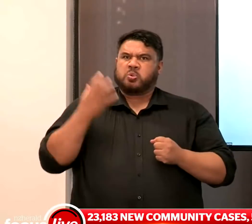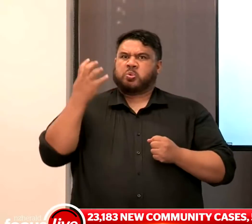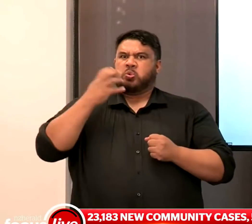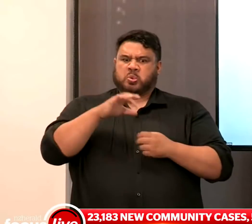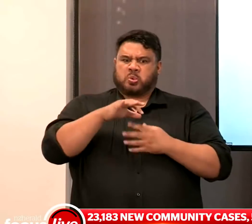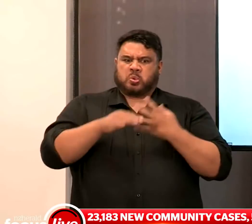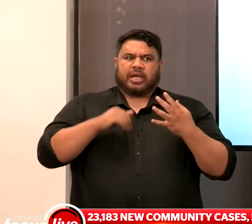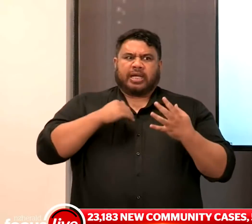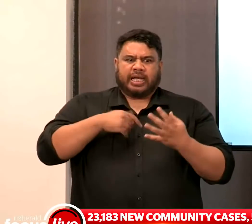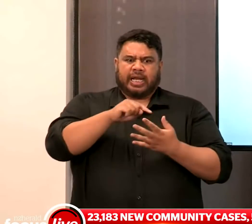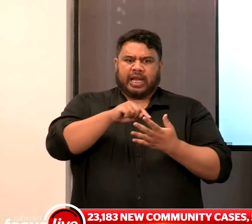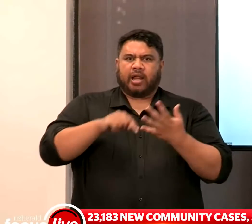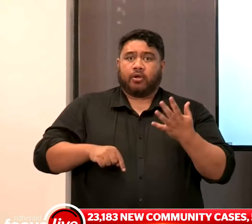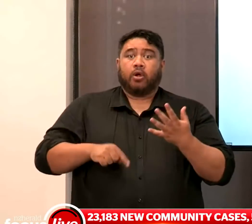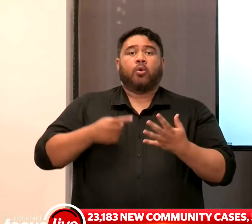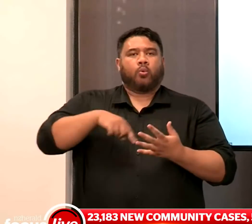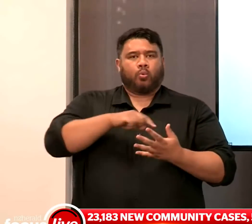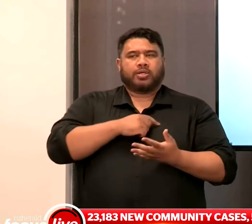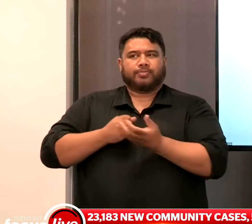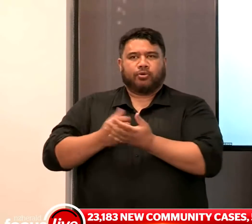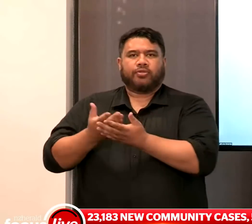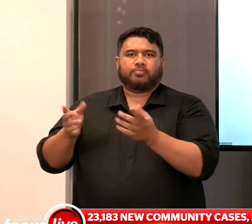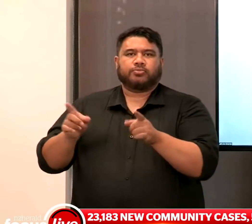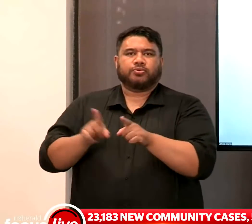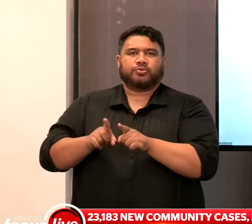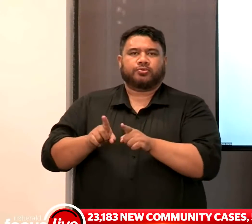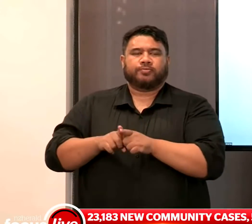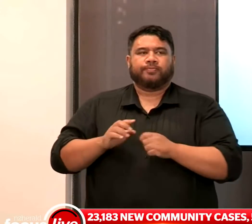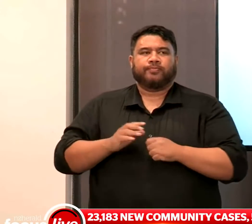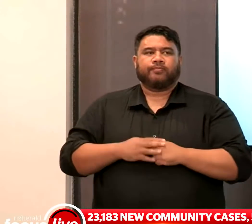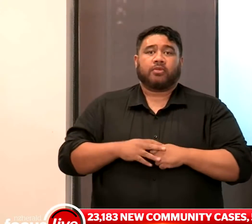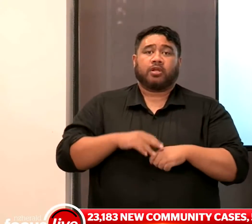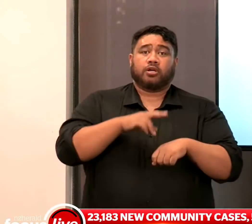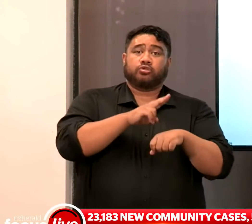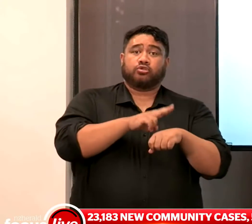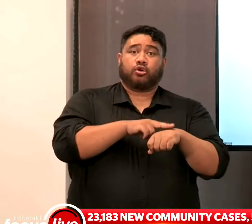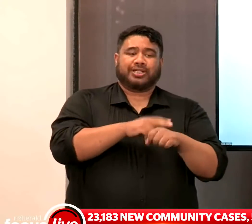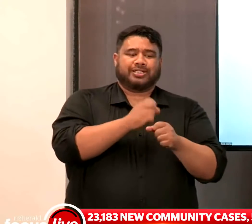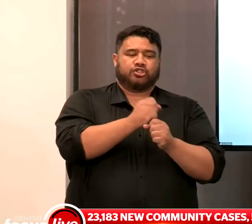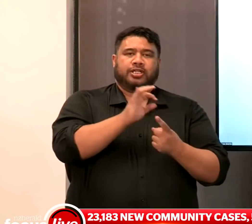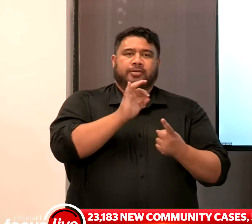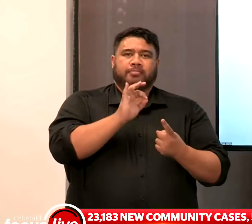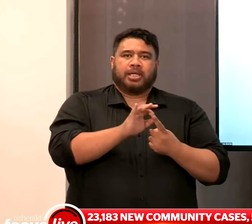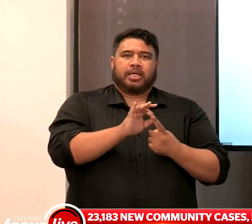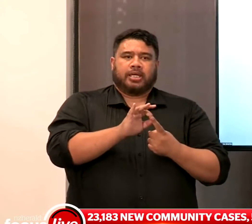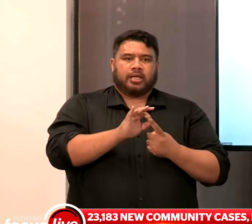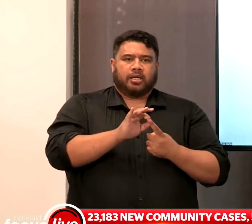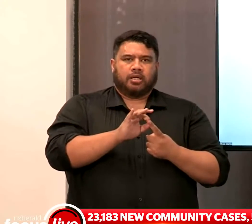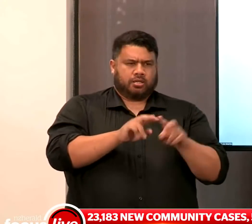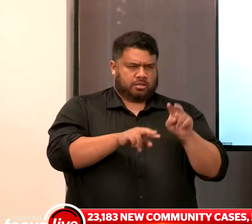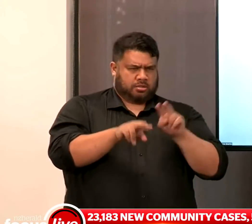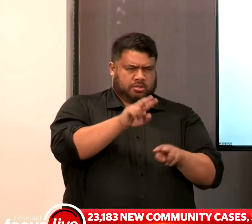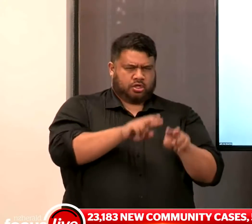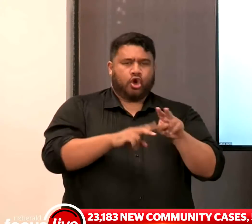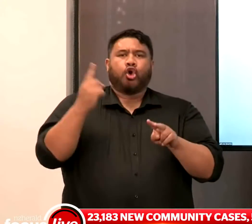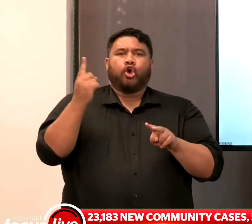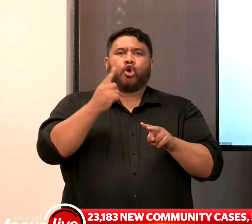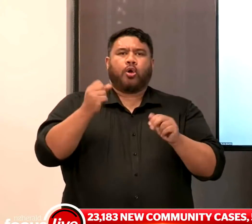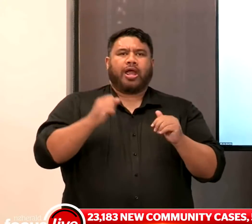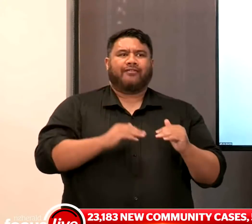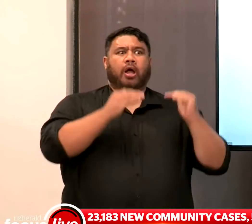time. General practice is working really hard to proactively identify those people who are at higher